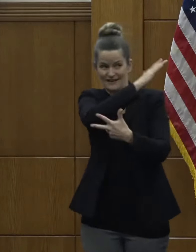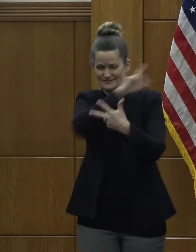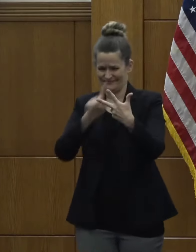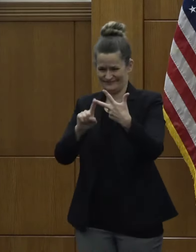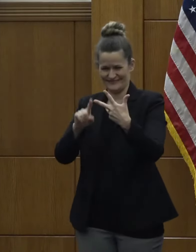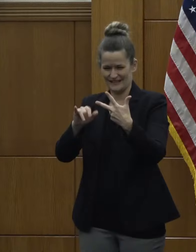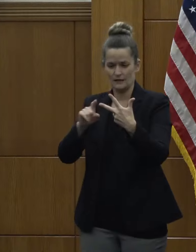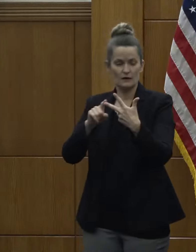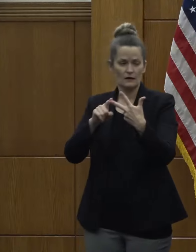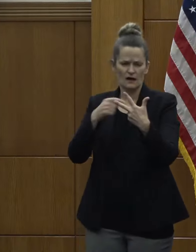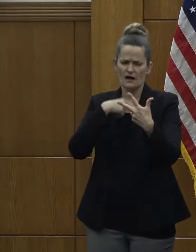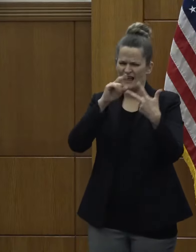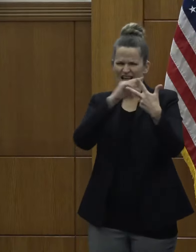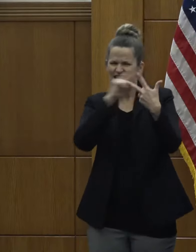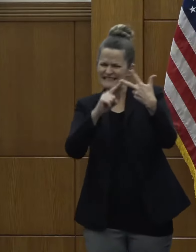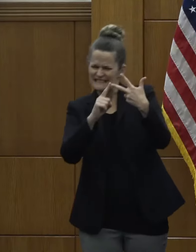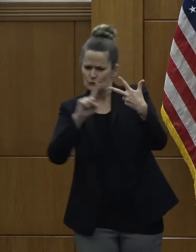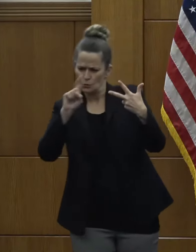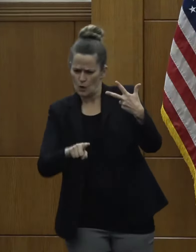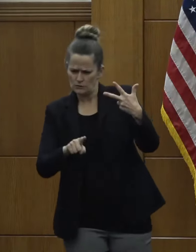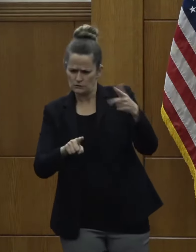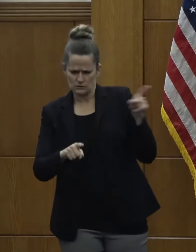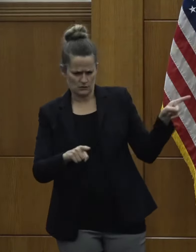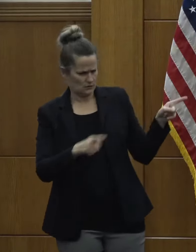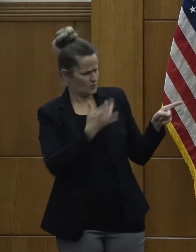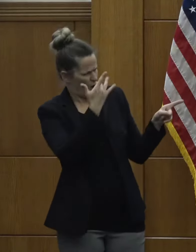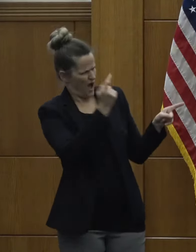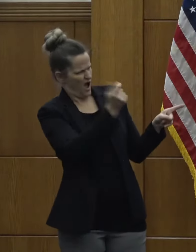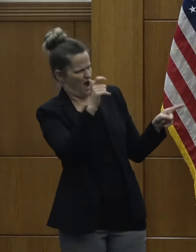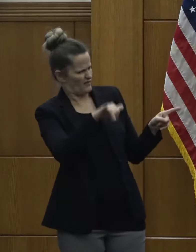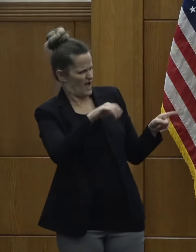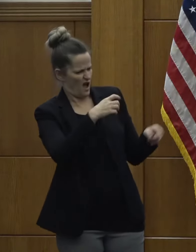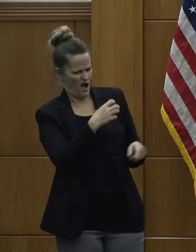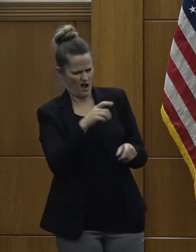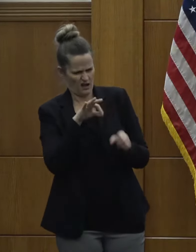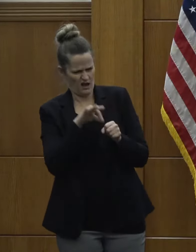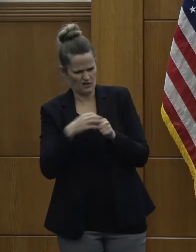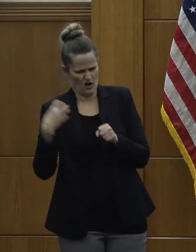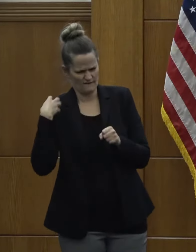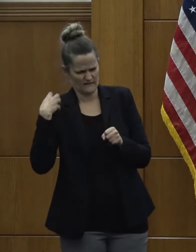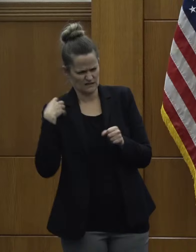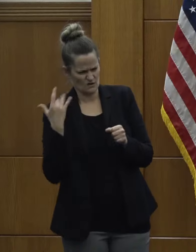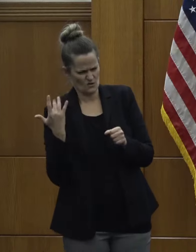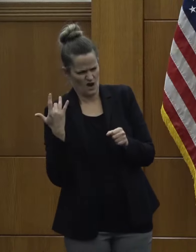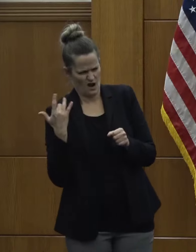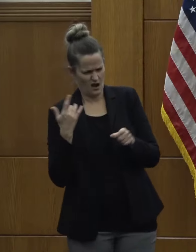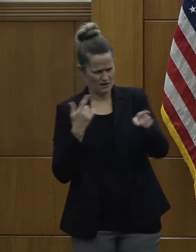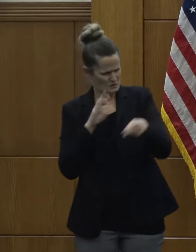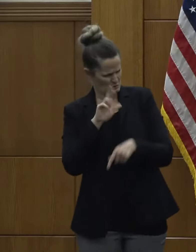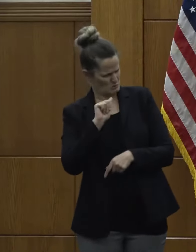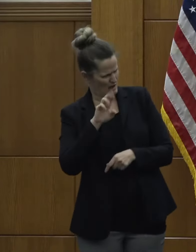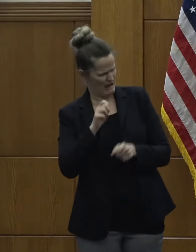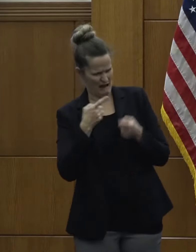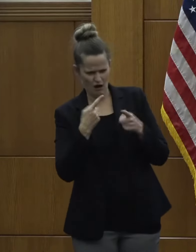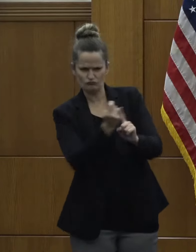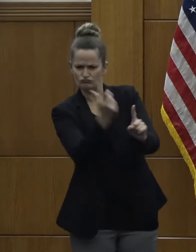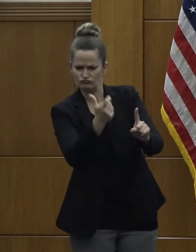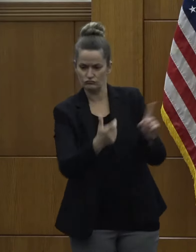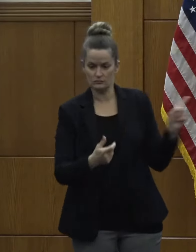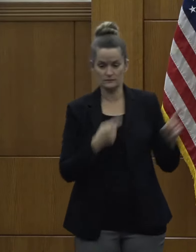day? Right. I wasn't part of the board meeting, so that was the Richmond Electoral Board, so I don't know exactly all of the specifics